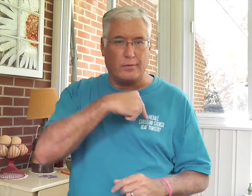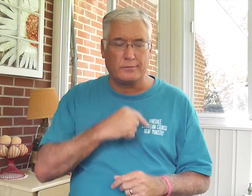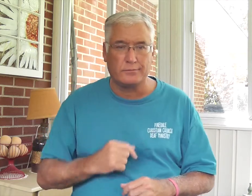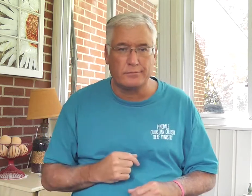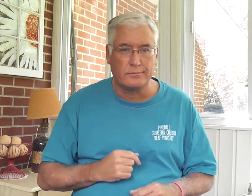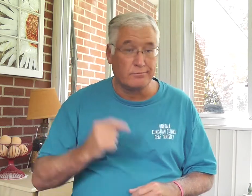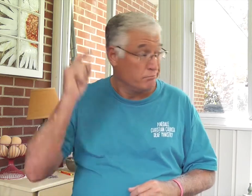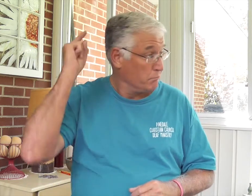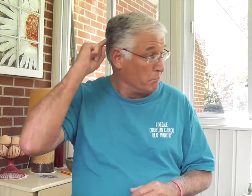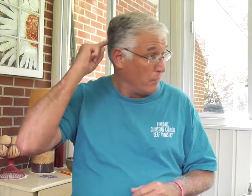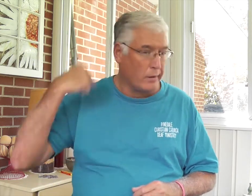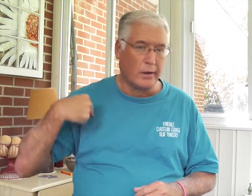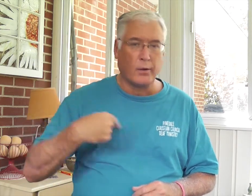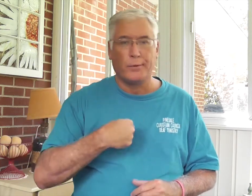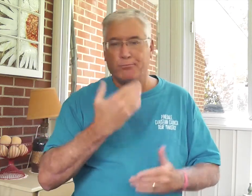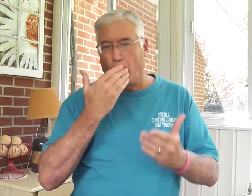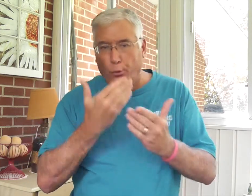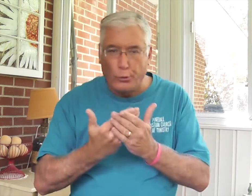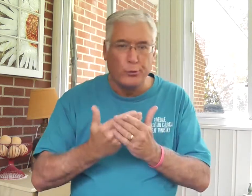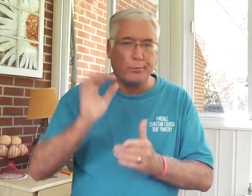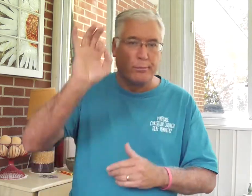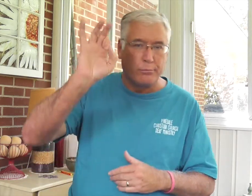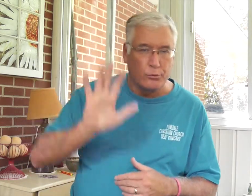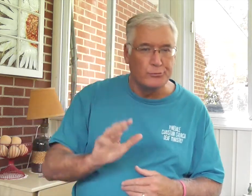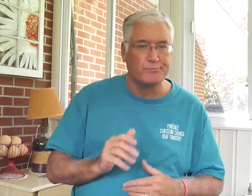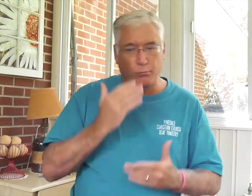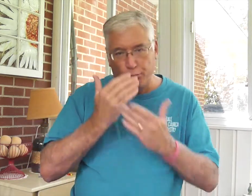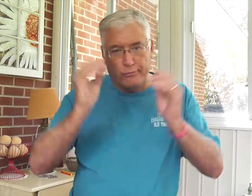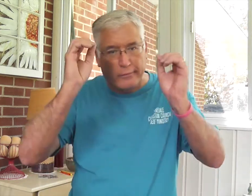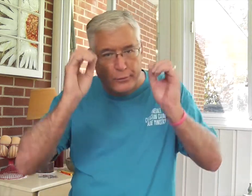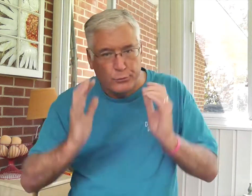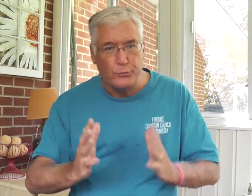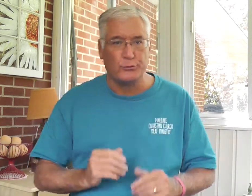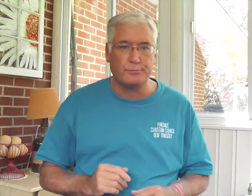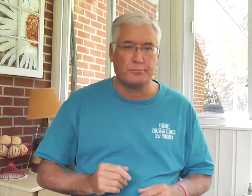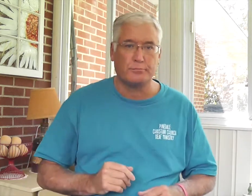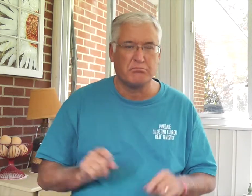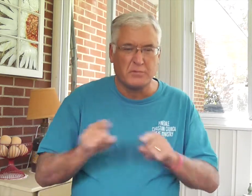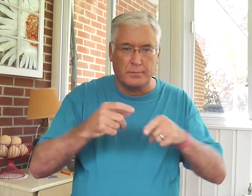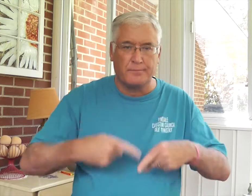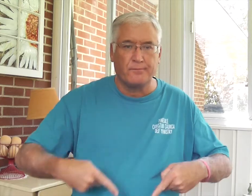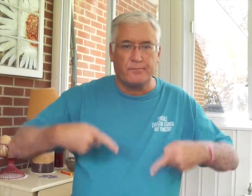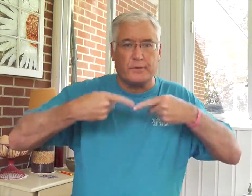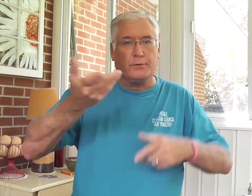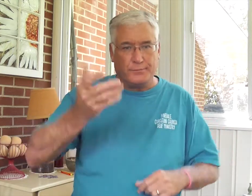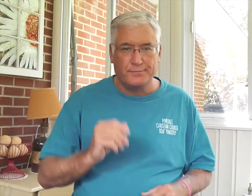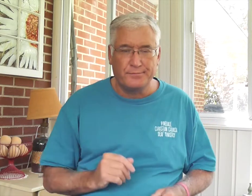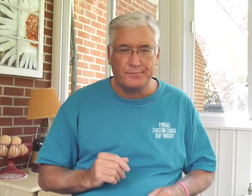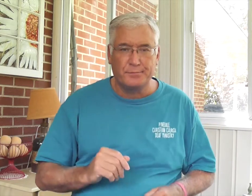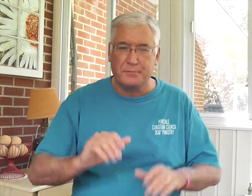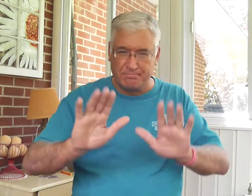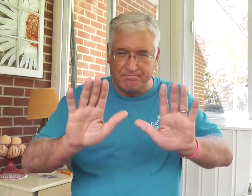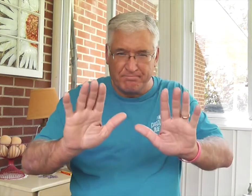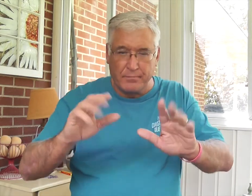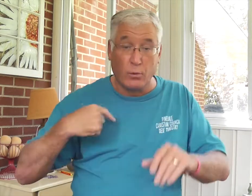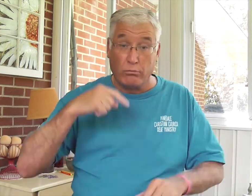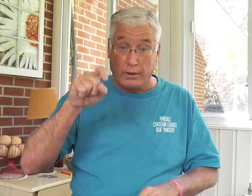to be looking at us. In the back of our mind, we think, oh, I'm a good preacher, I'm a good teacher, same as the Pharisees